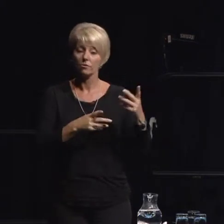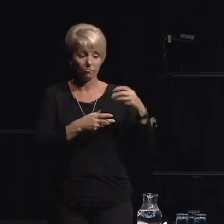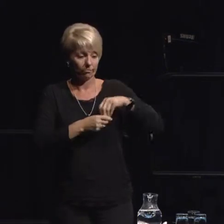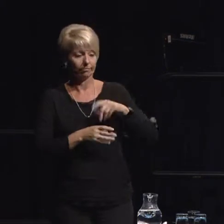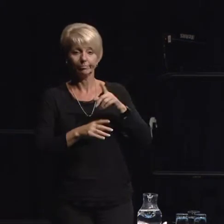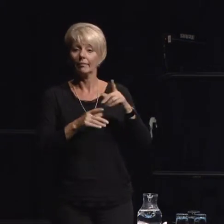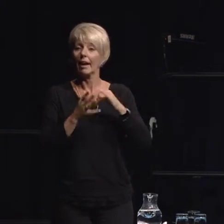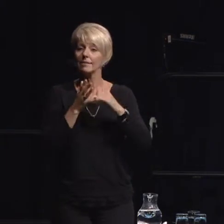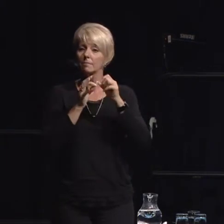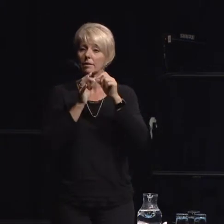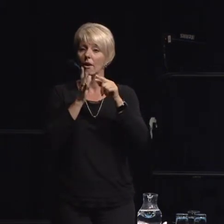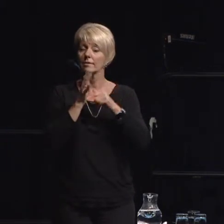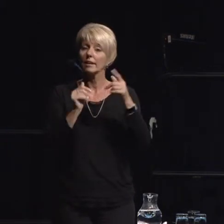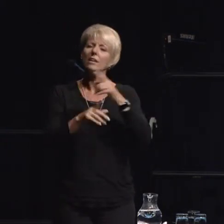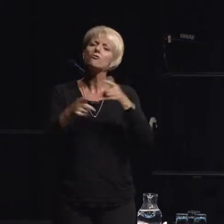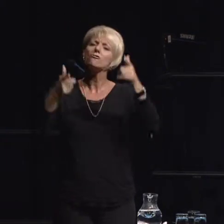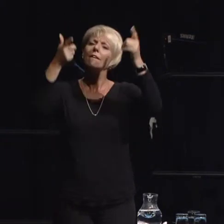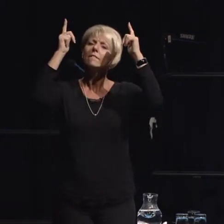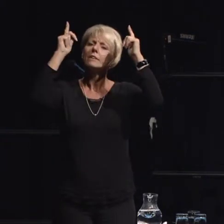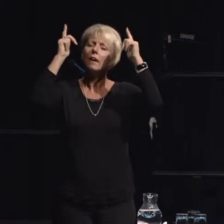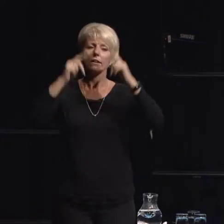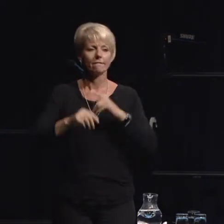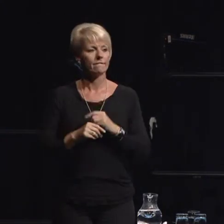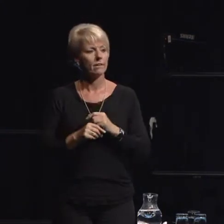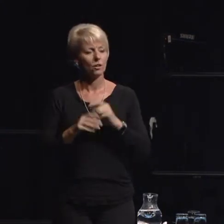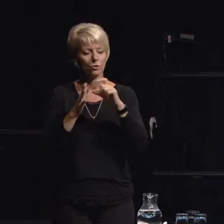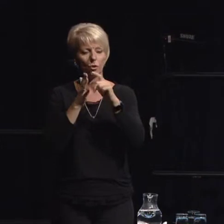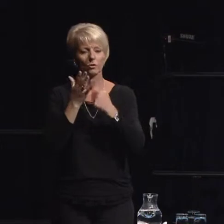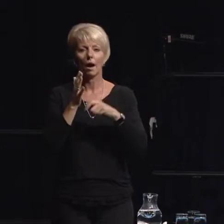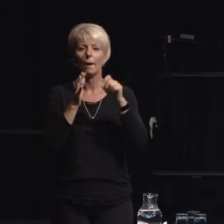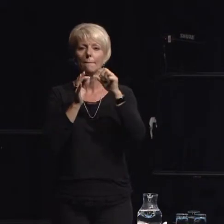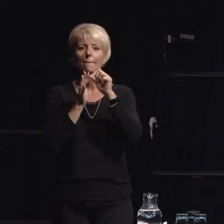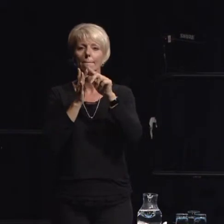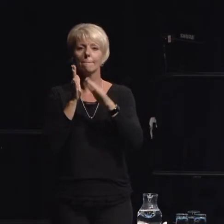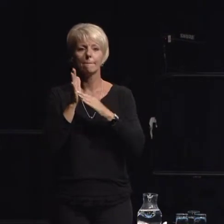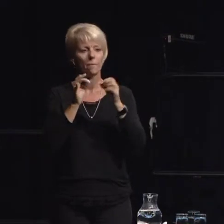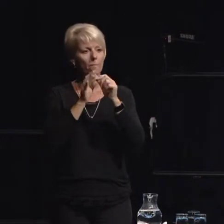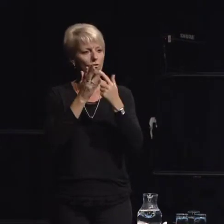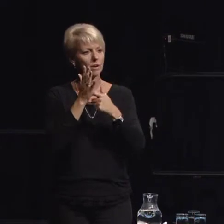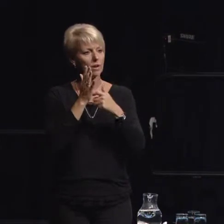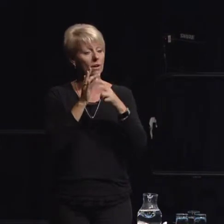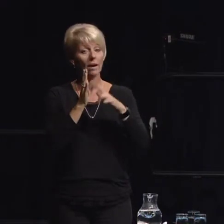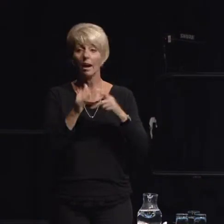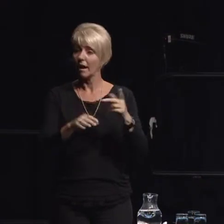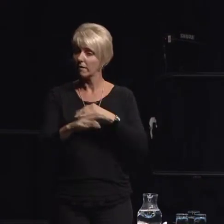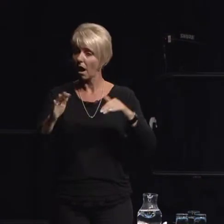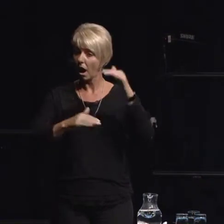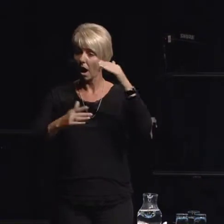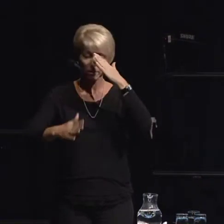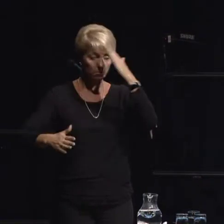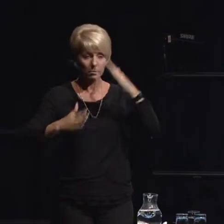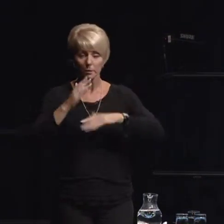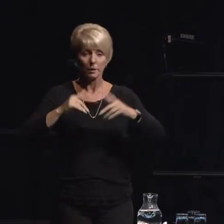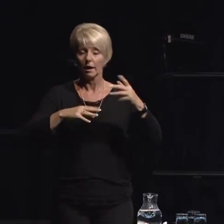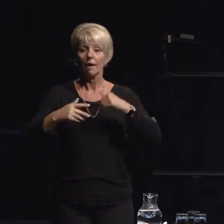on the leadership role as our Chief Executive. Dr. Pim Boren brings a wealth of high-level experience to the Institute, having been